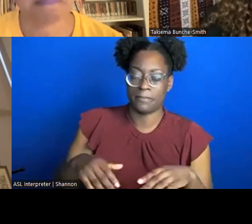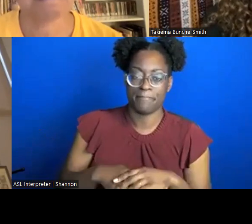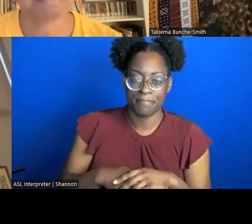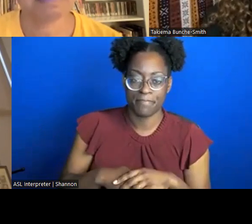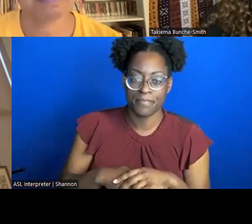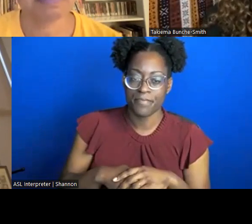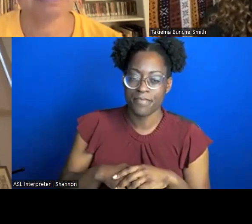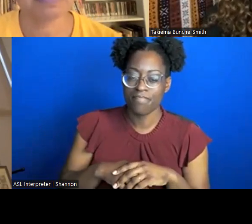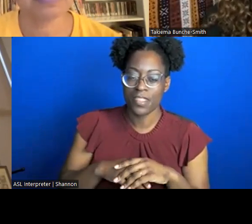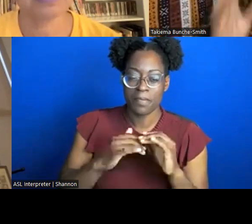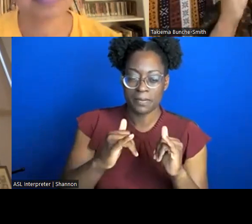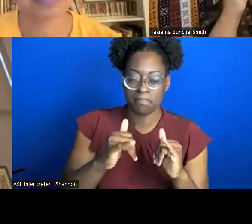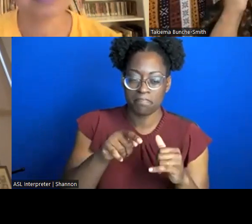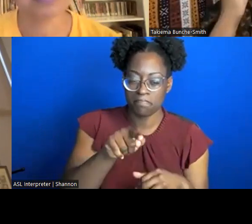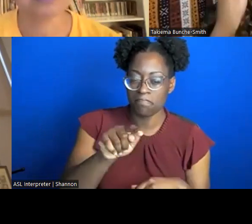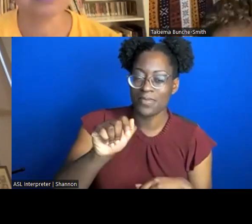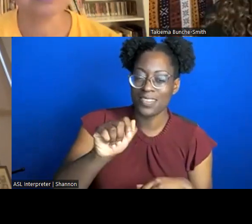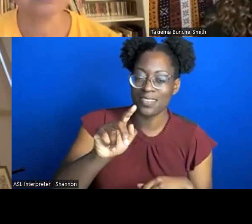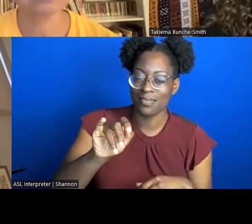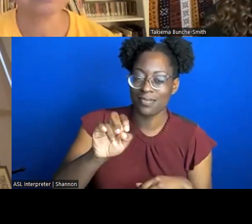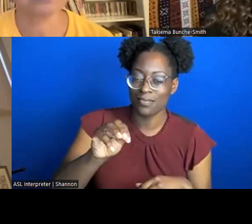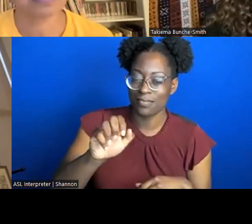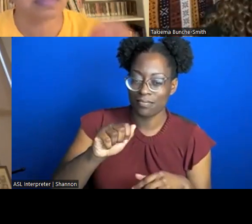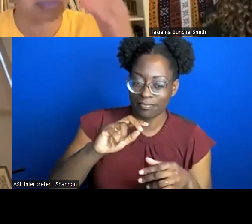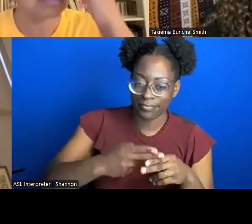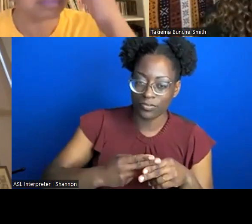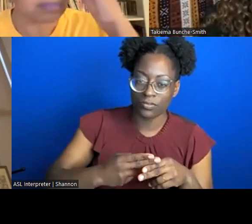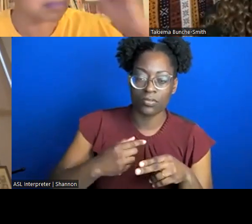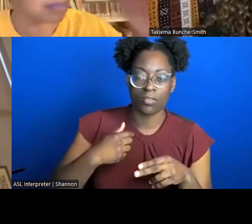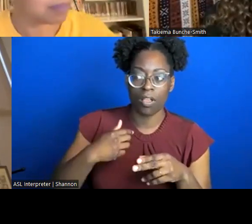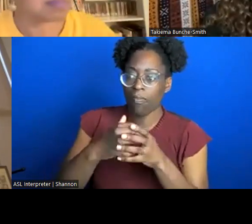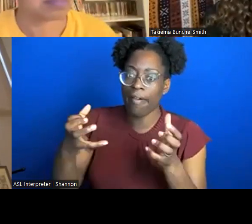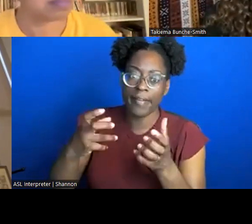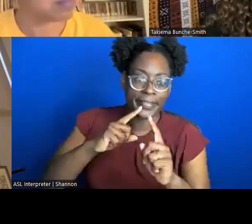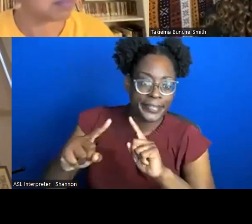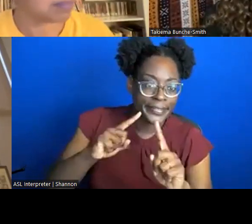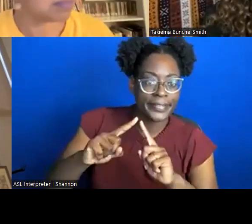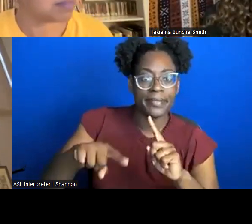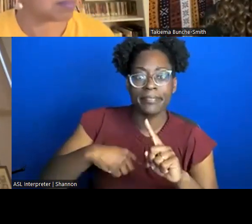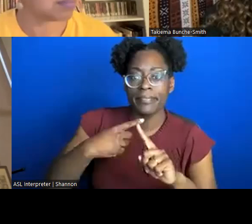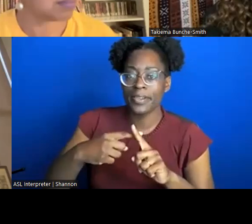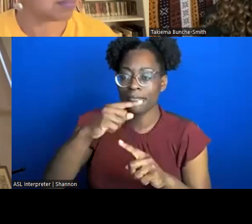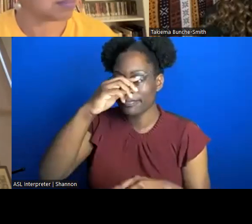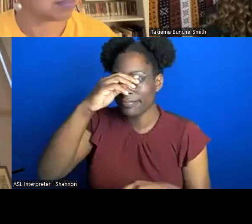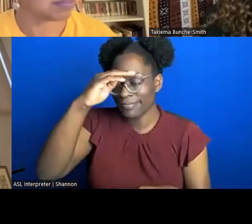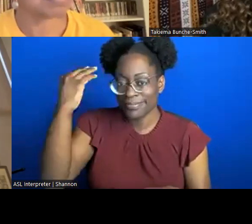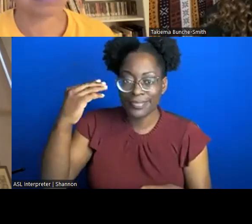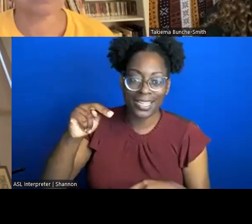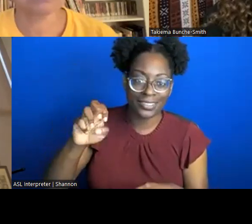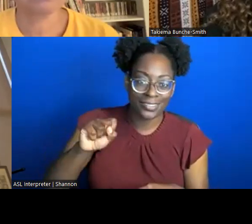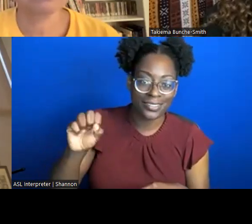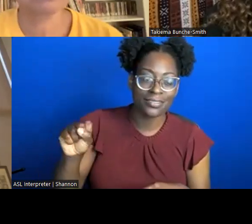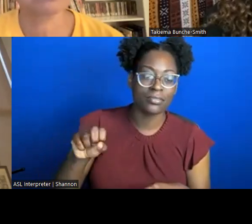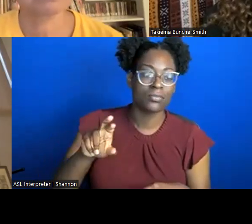anti-Blackness. We see a lot of language for it. I think, Aisha, we've talked about this even in our own work together. A